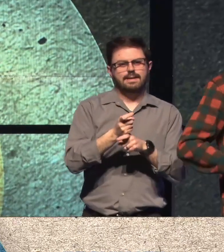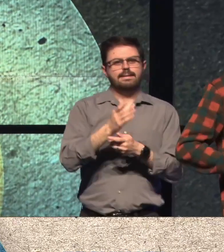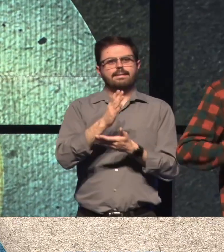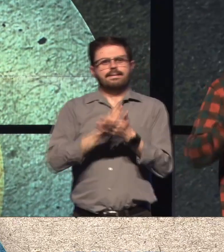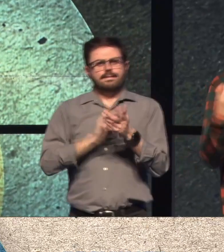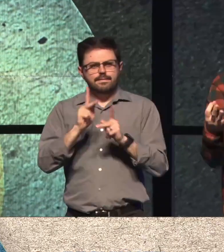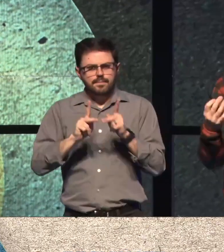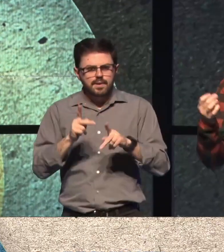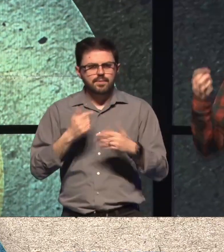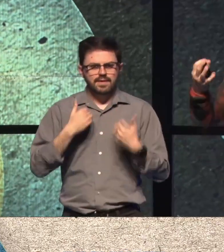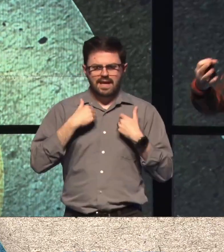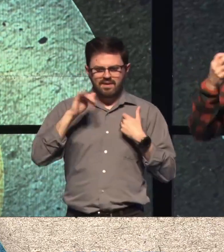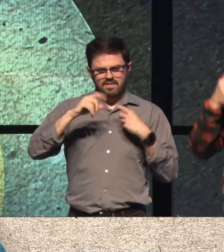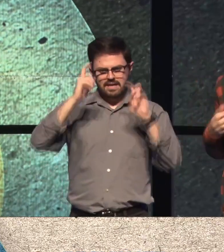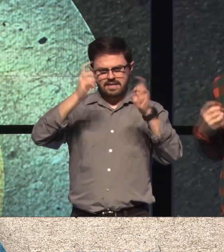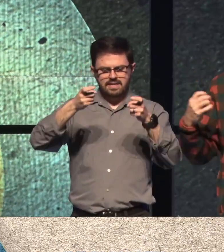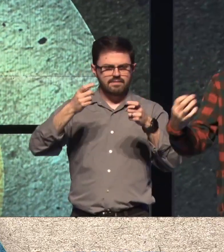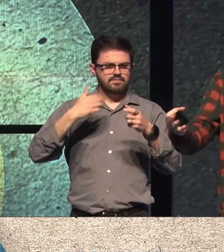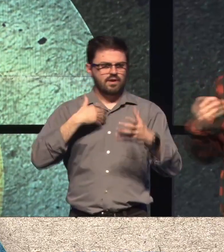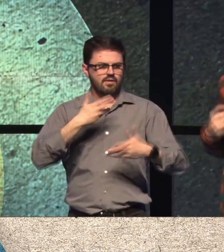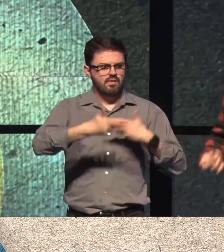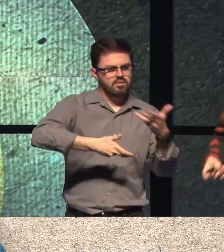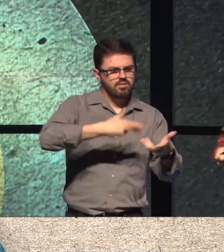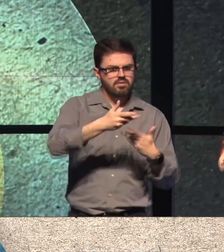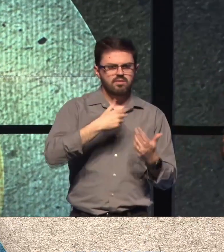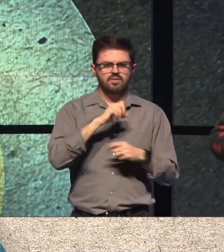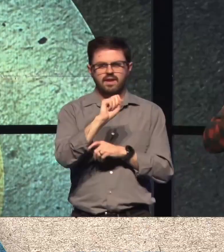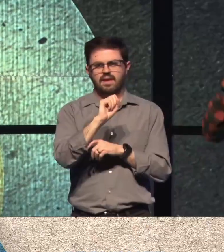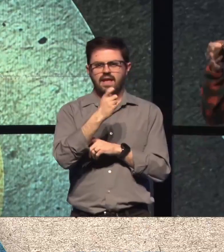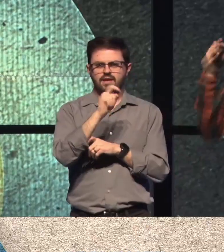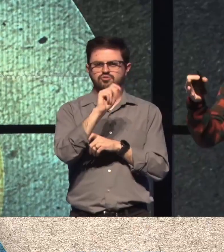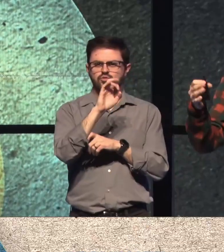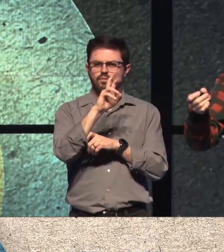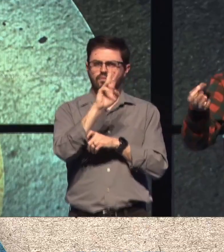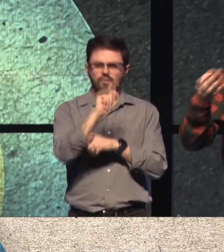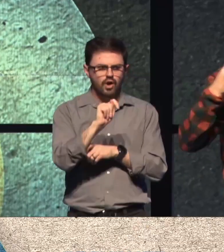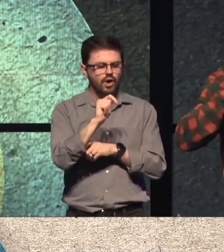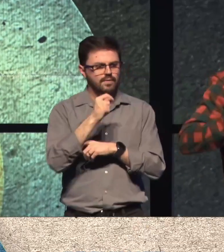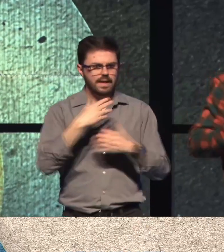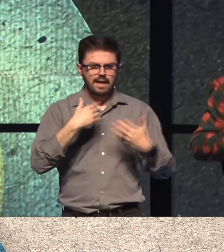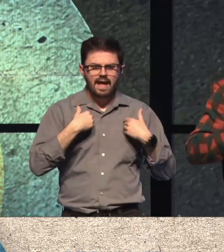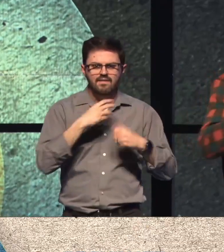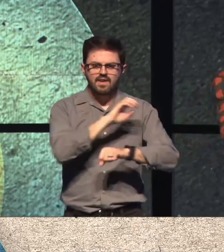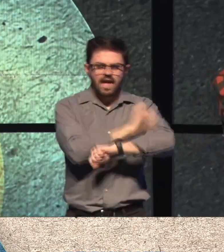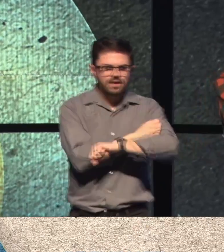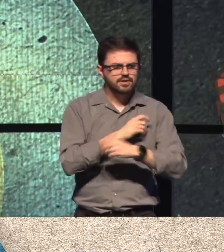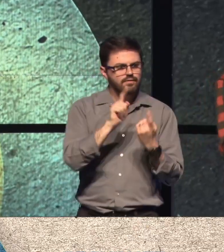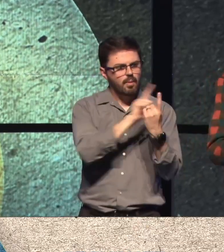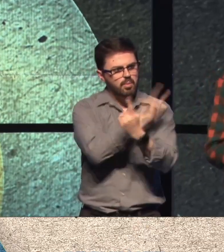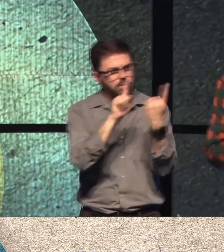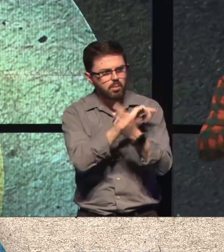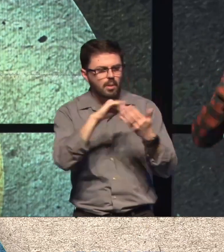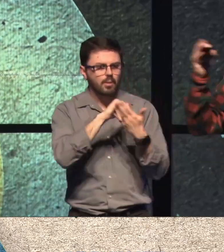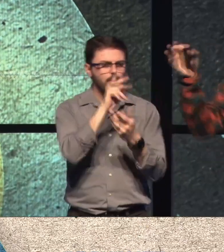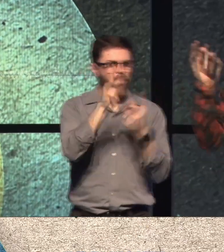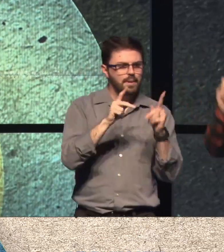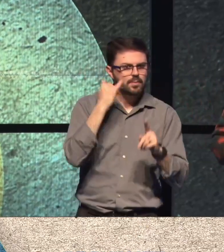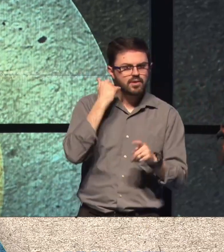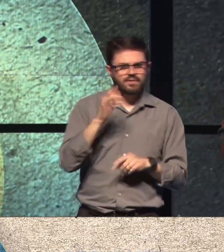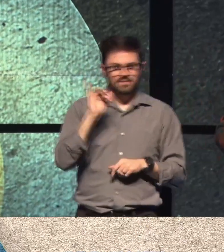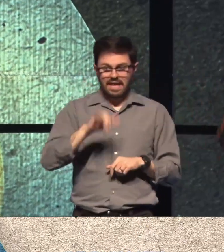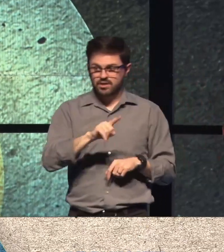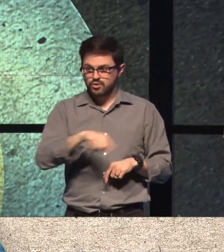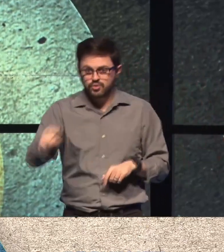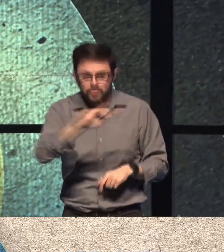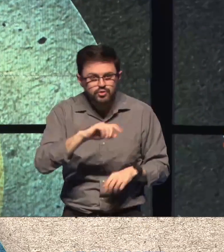hospitality. They're extroverted. They get energy from meeting new people. If that's you, come talk to me and we'll help you get a group going, and we'll make it for